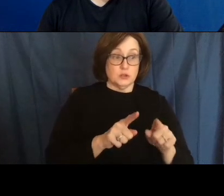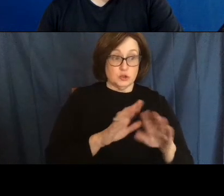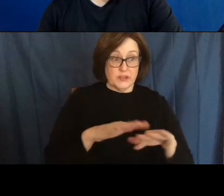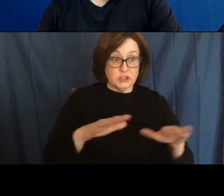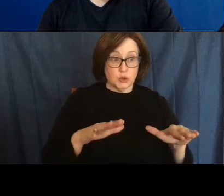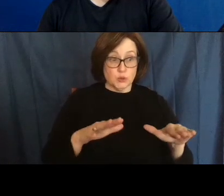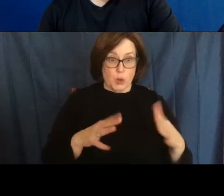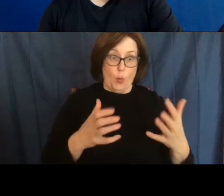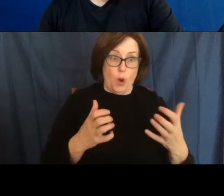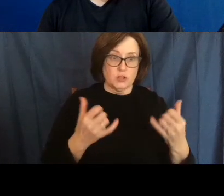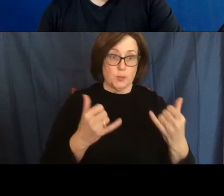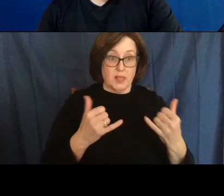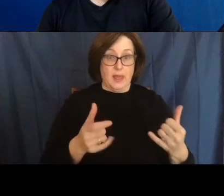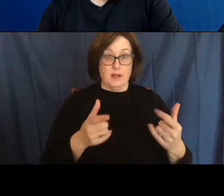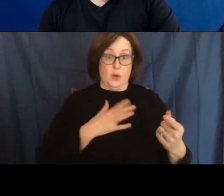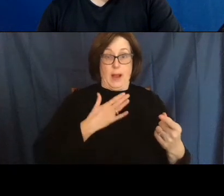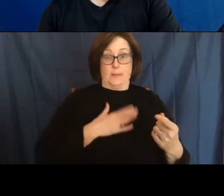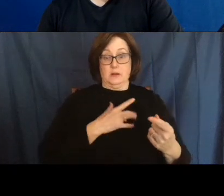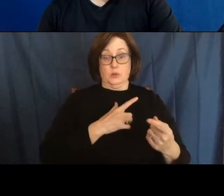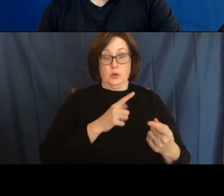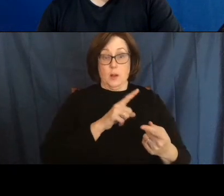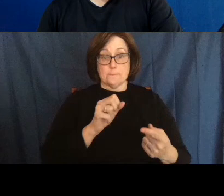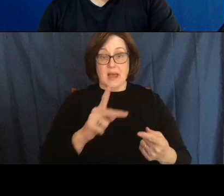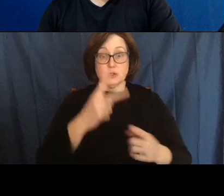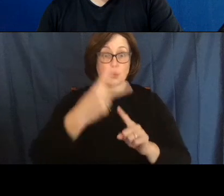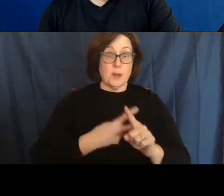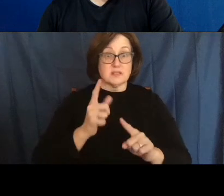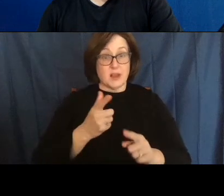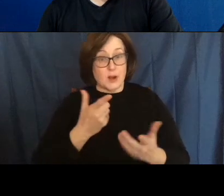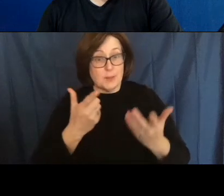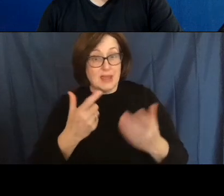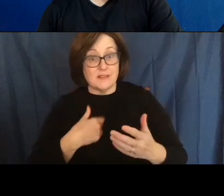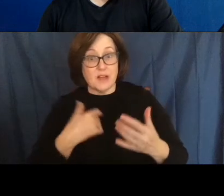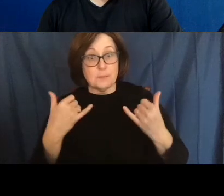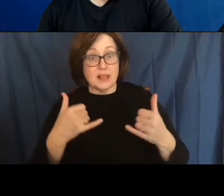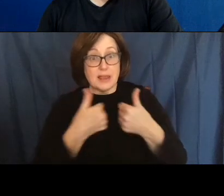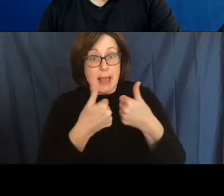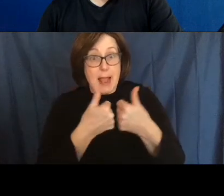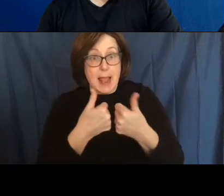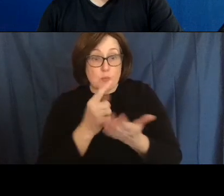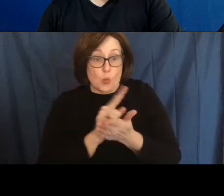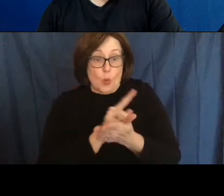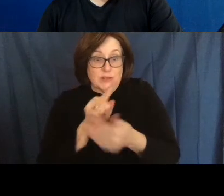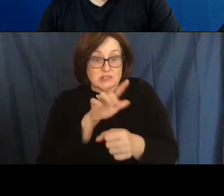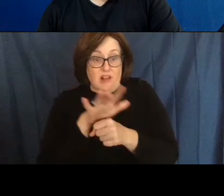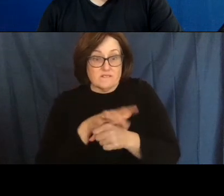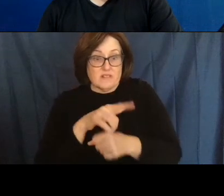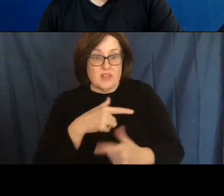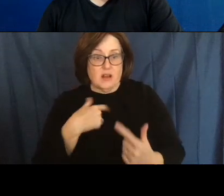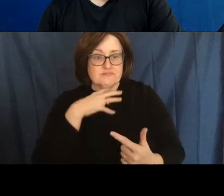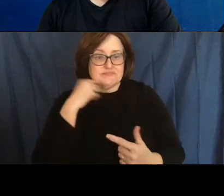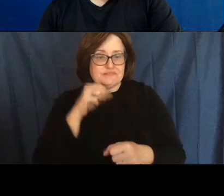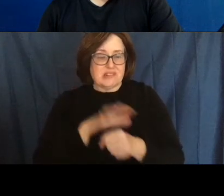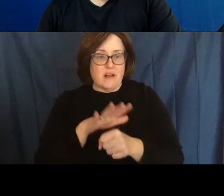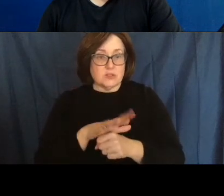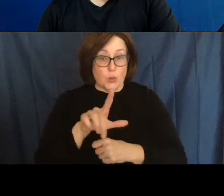they going to come back in 2 months? I get bored of a computer game in a week, so let alone a literacy game. So